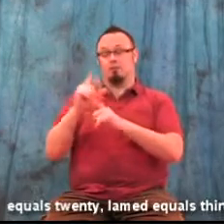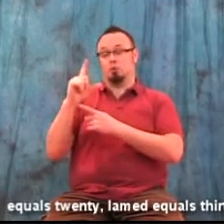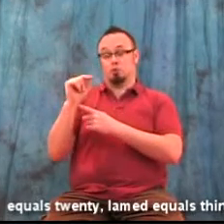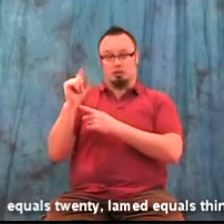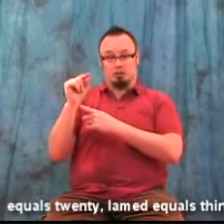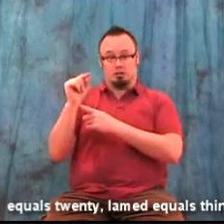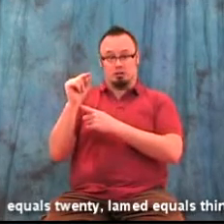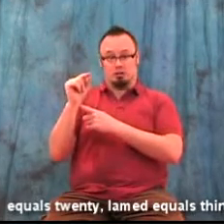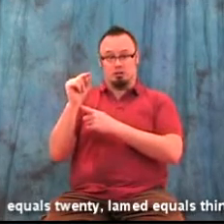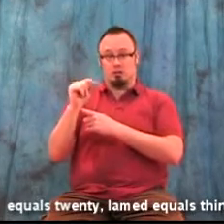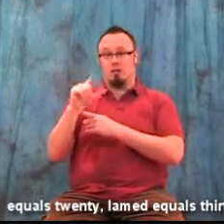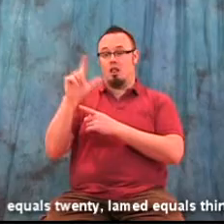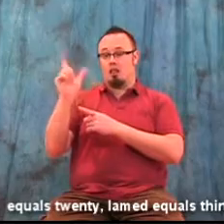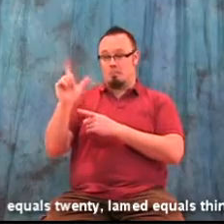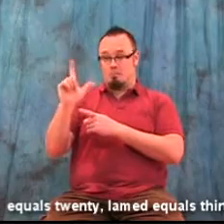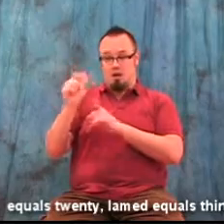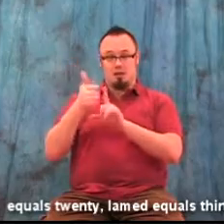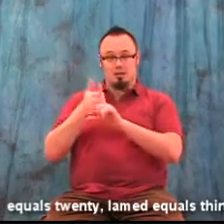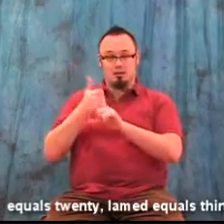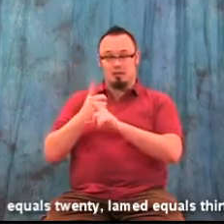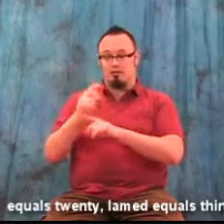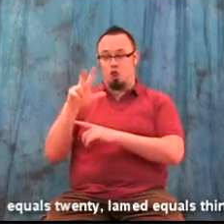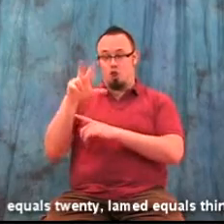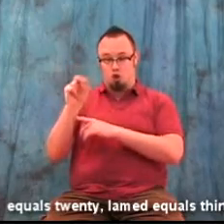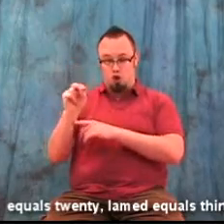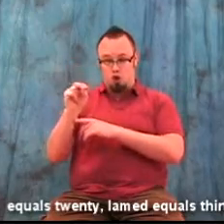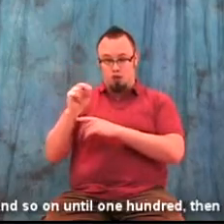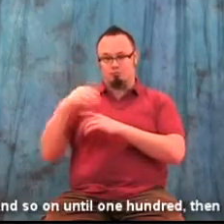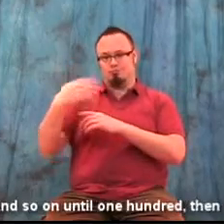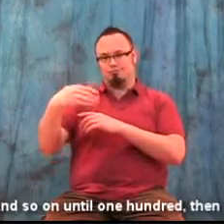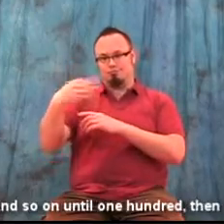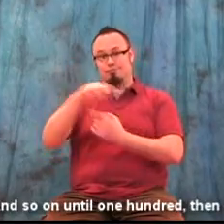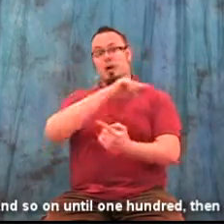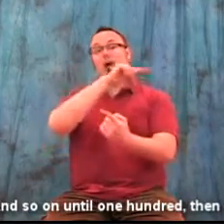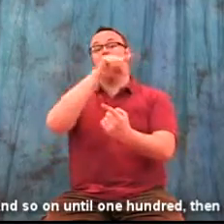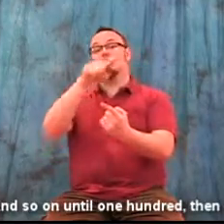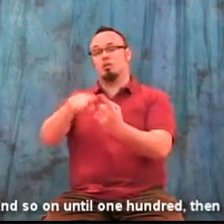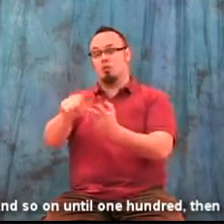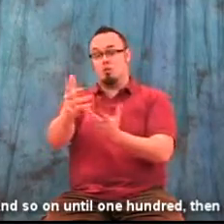20, Lamed equals 30, and so on until 100.